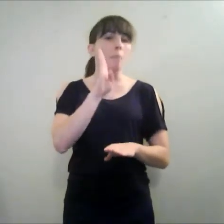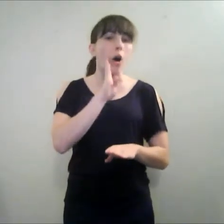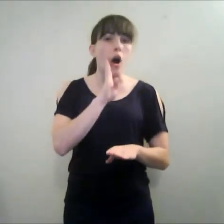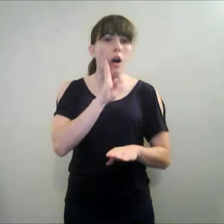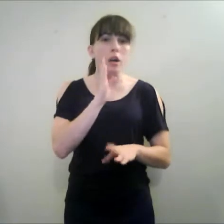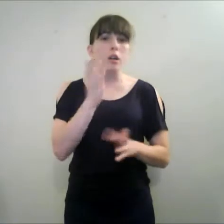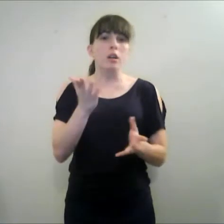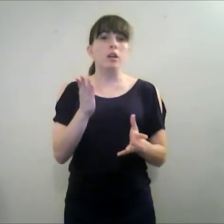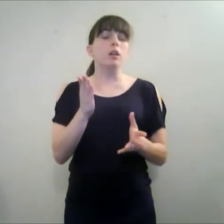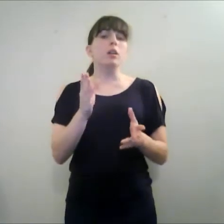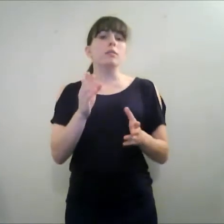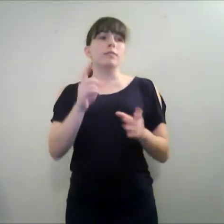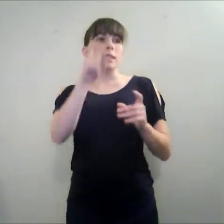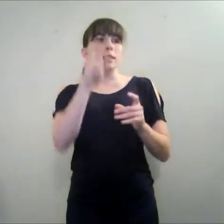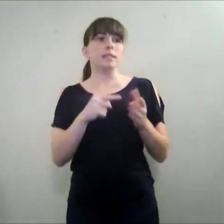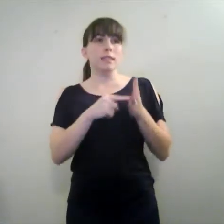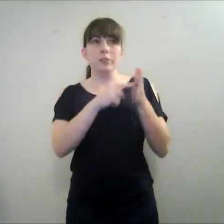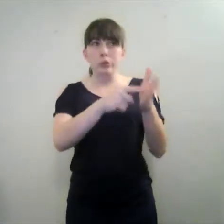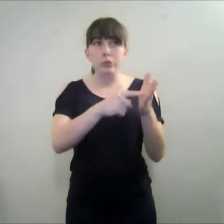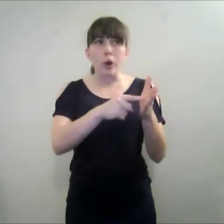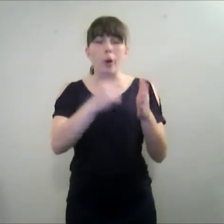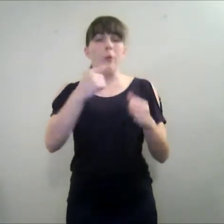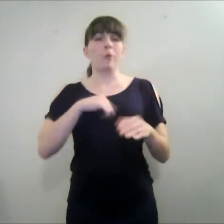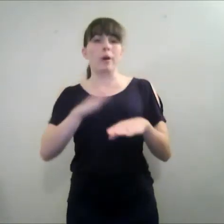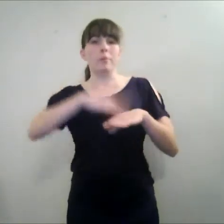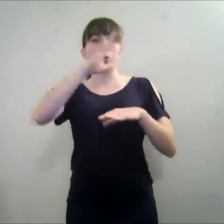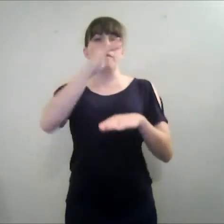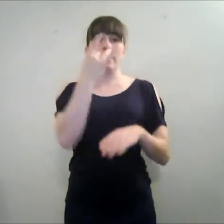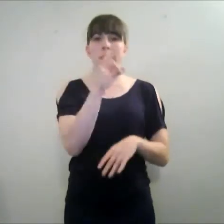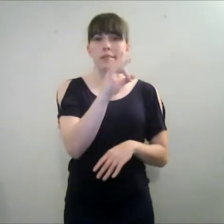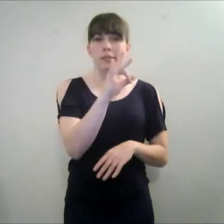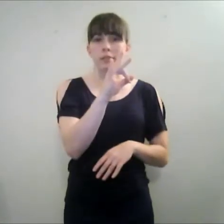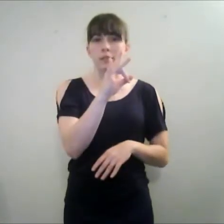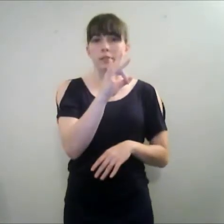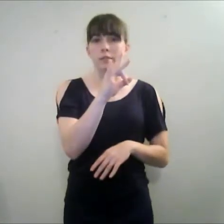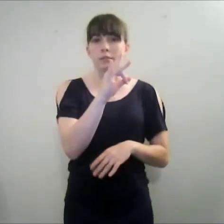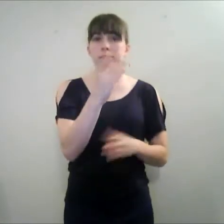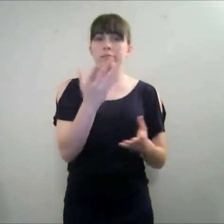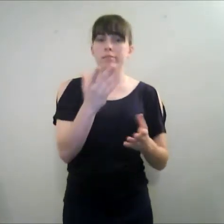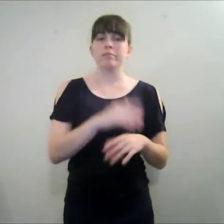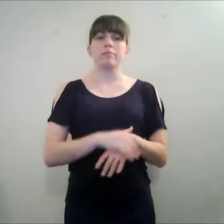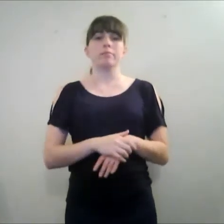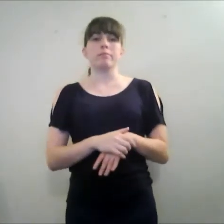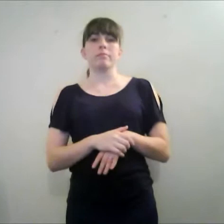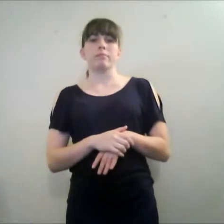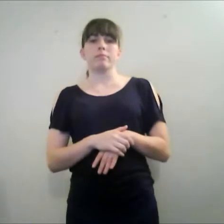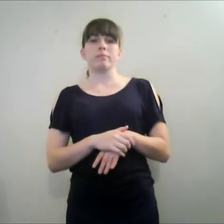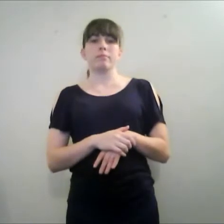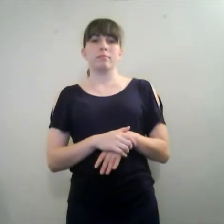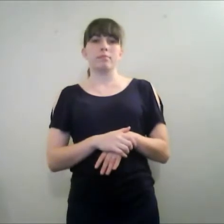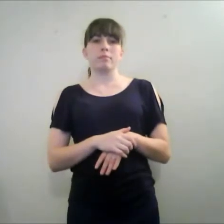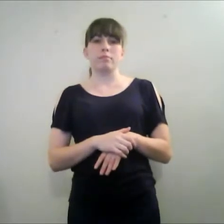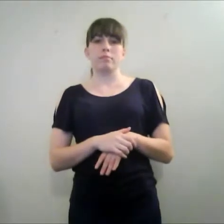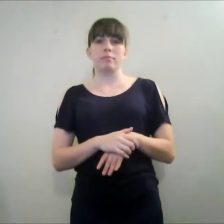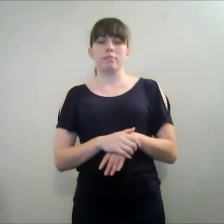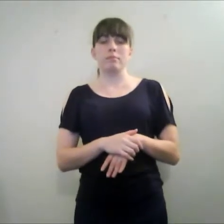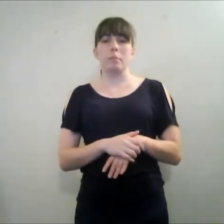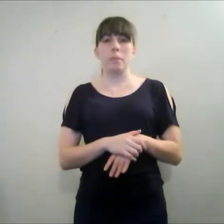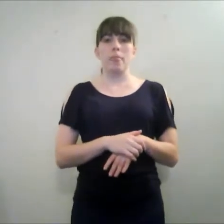door, and if I am allowed in, it shows my picture. If I'm not allowed in, it shows a red cross. It doesn't disclose any other information. It has to have no special gadgets. That can only